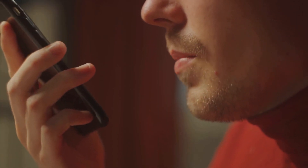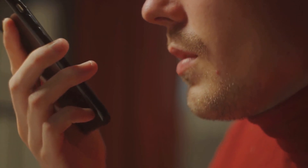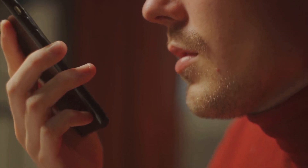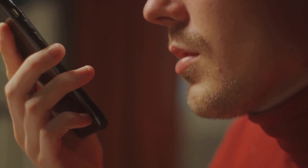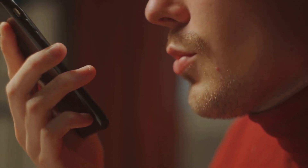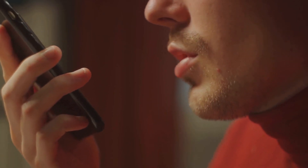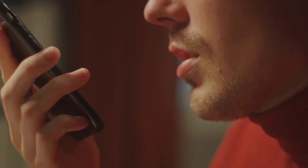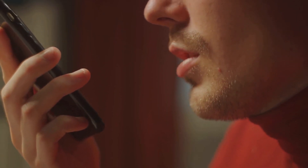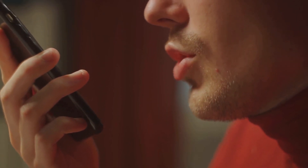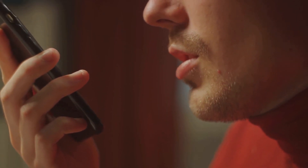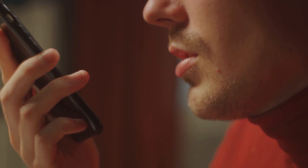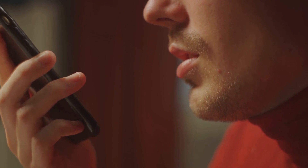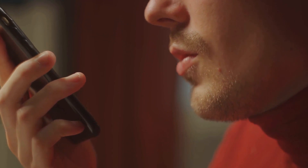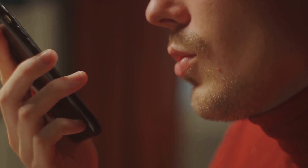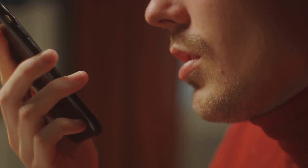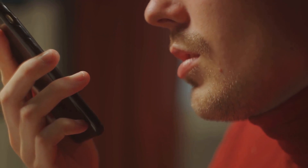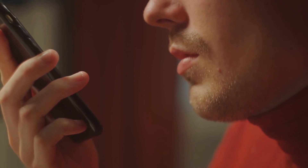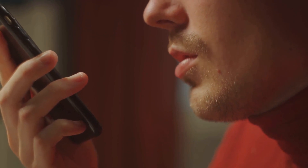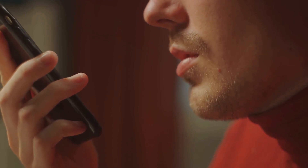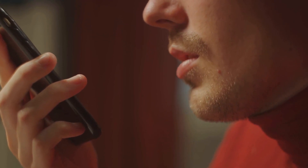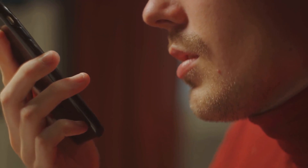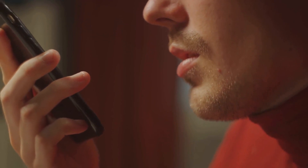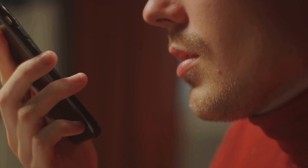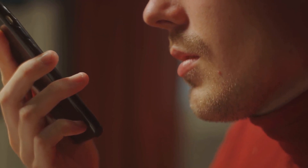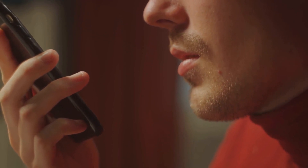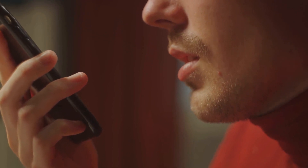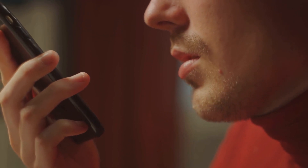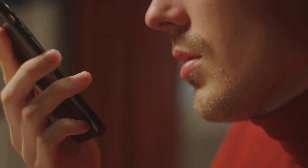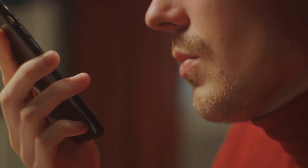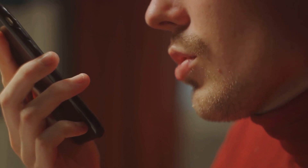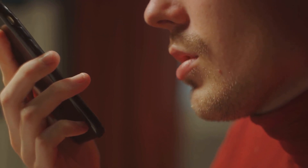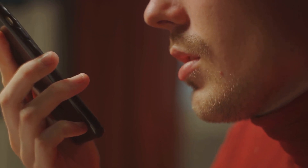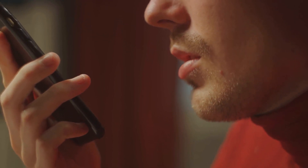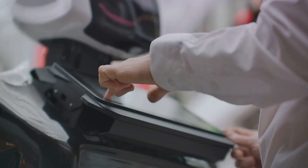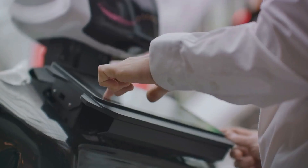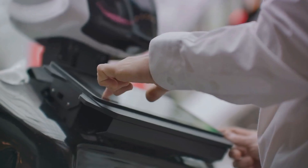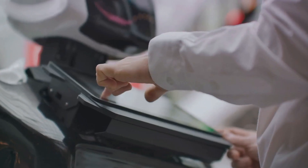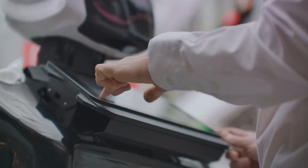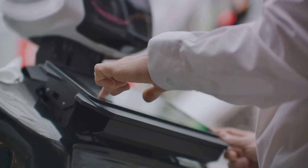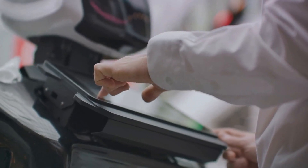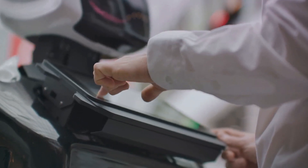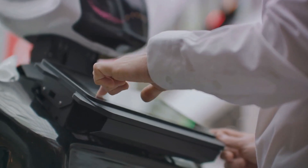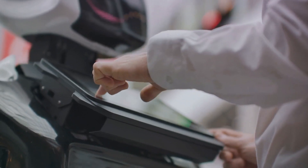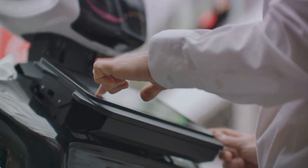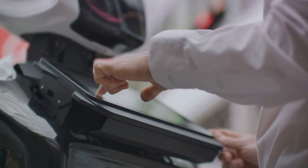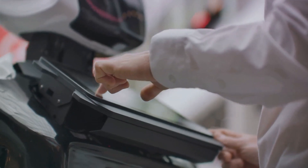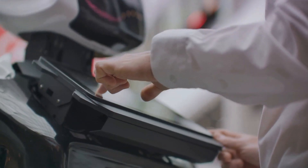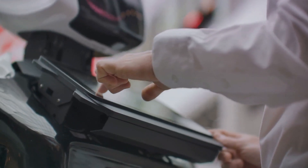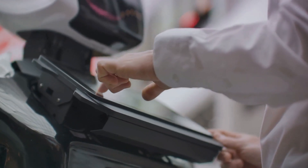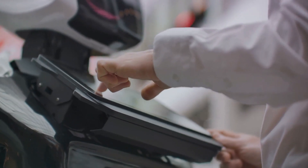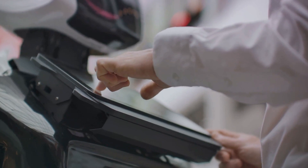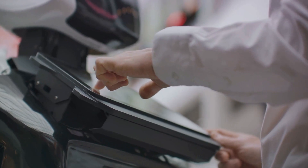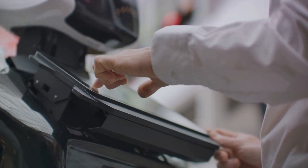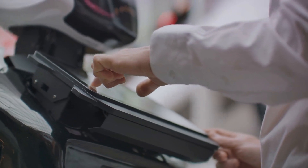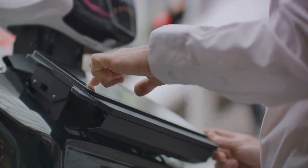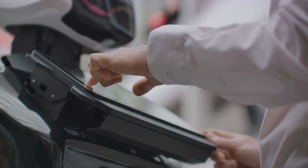complex, fully fledged language in its own right, complete with its own syntax and grammar. This new perspective on language turned the tables